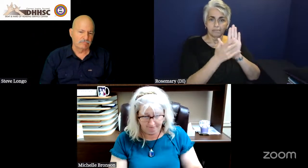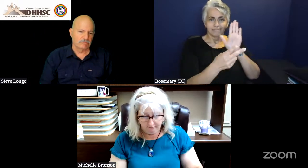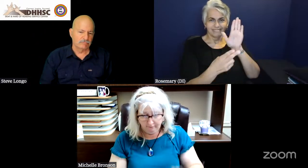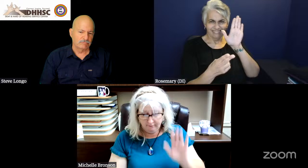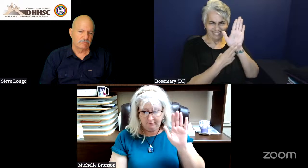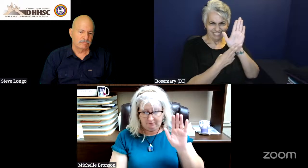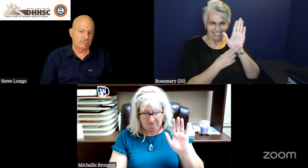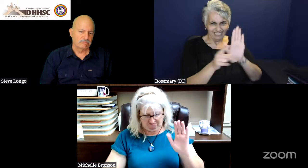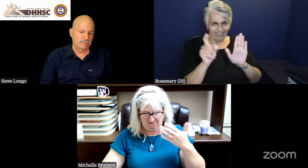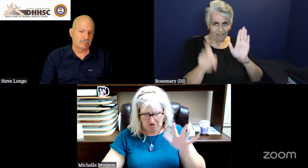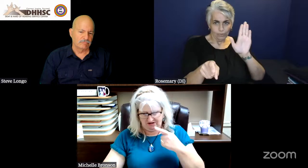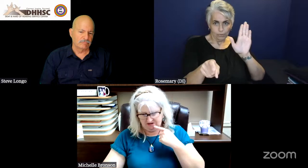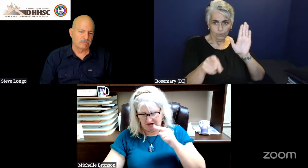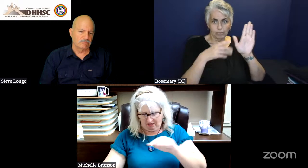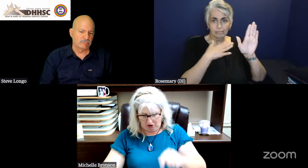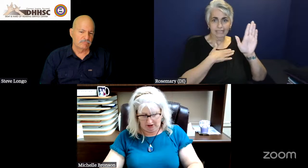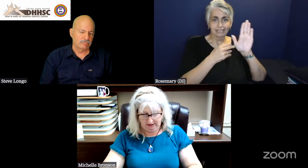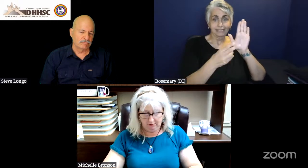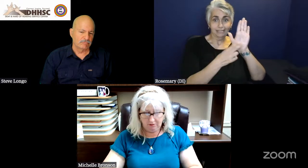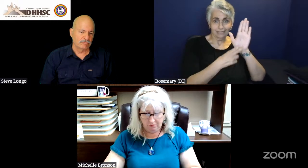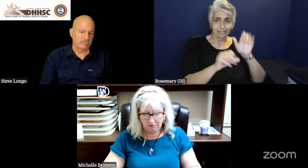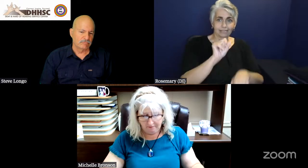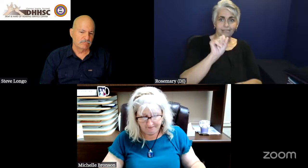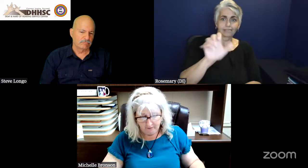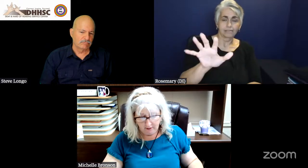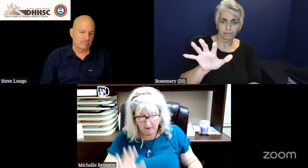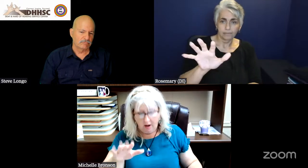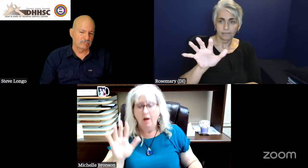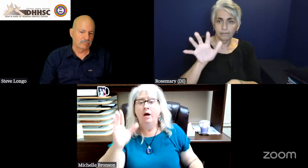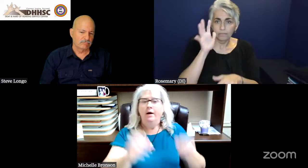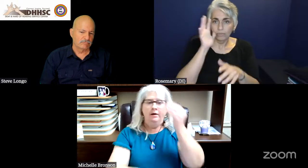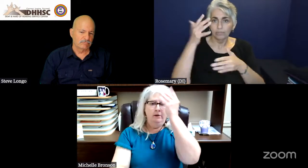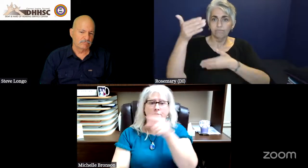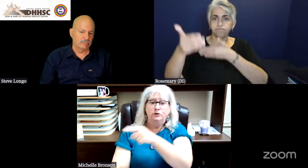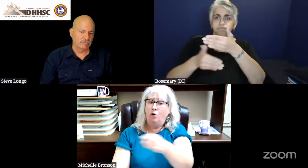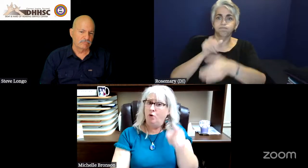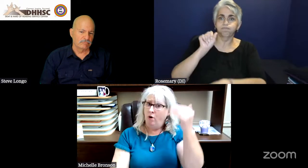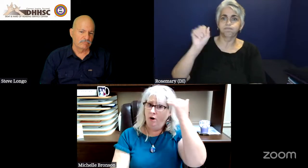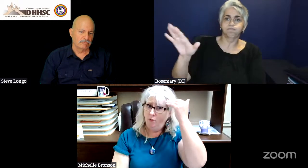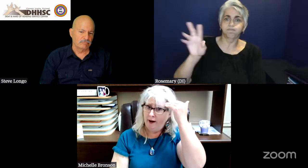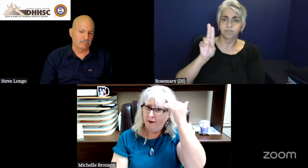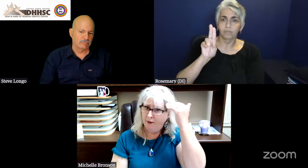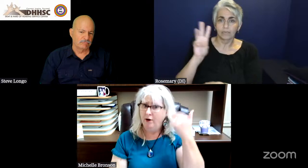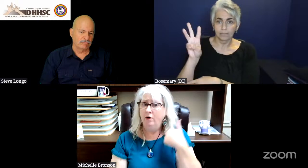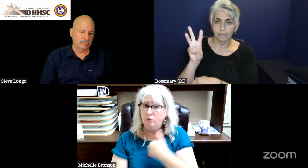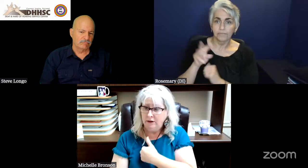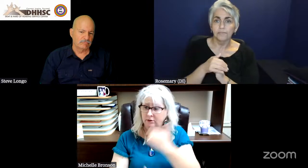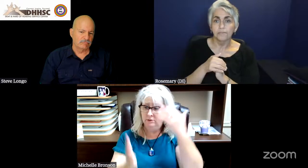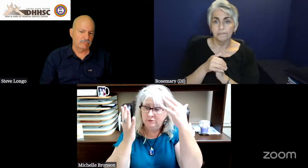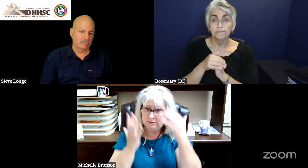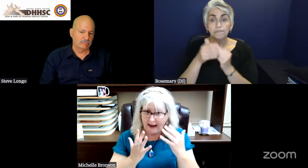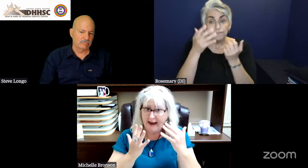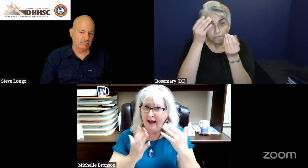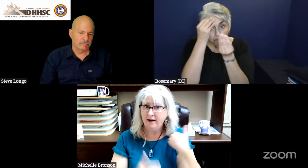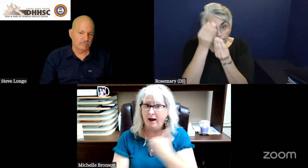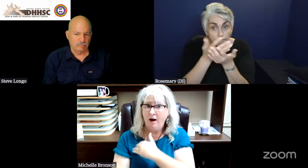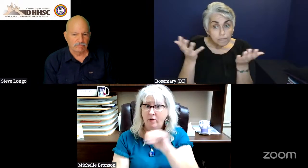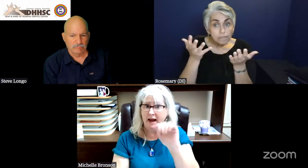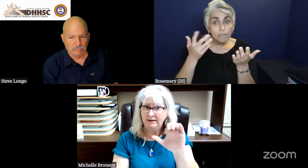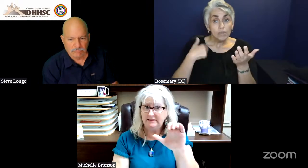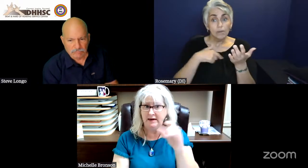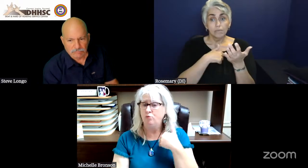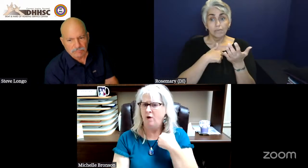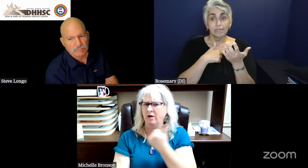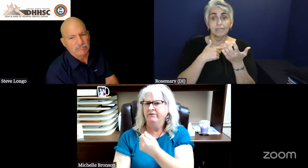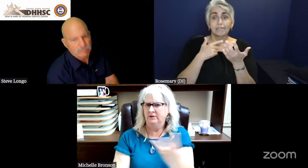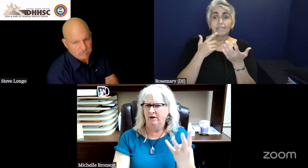followed that requirement. I think I've already talked about the next thing. I want you to be aware